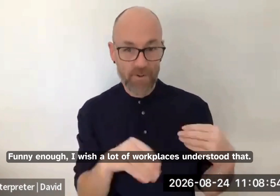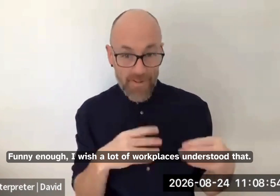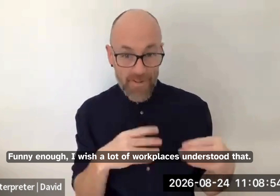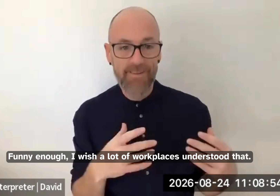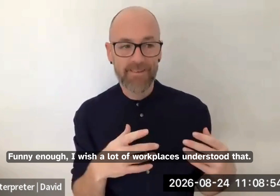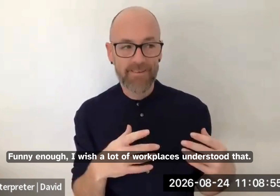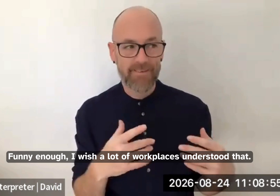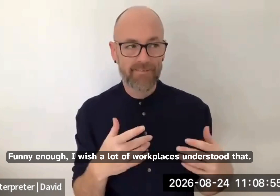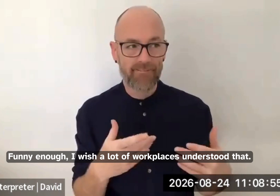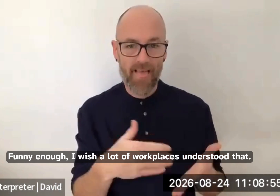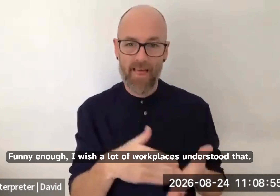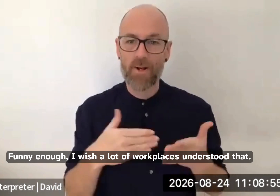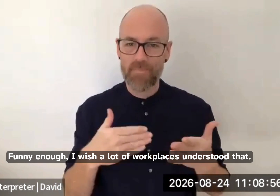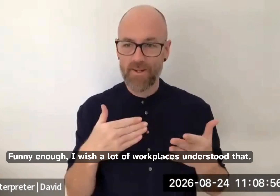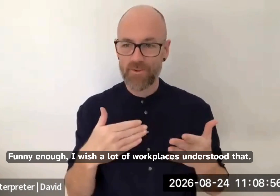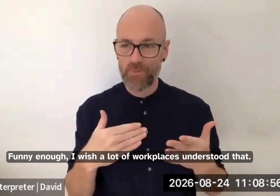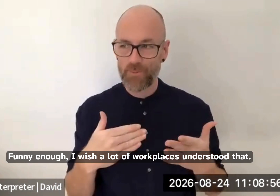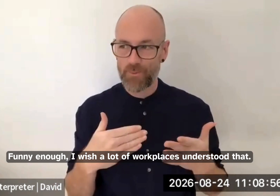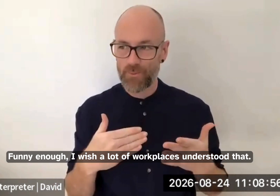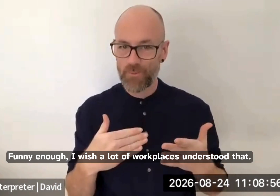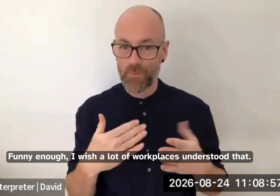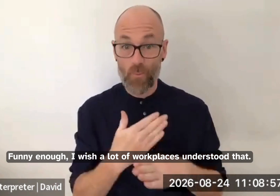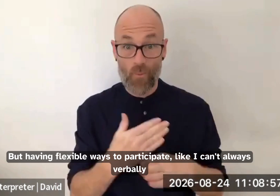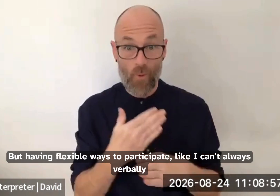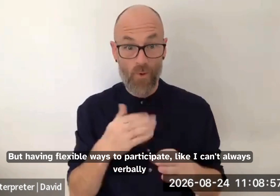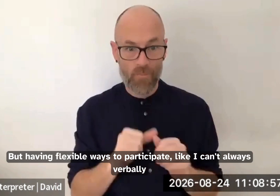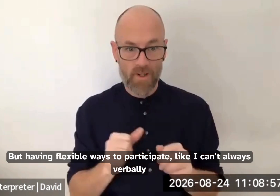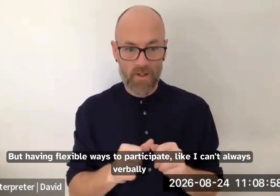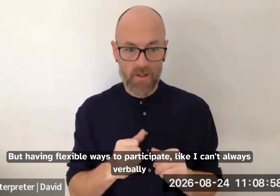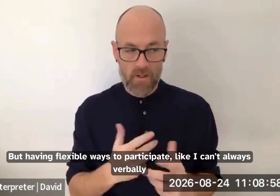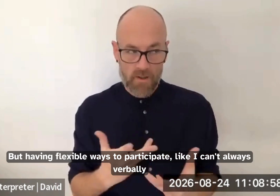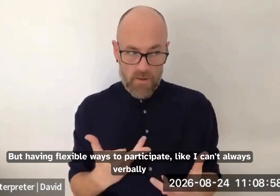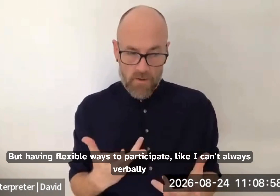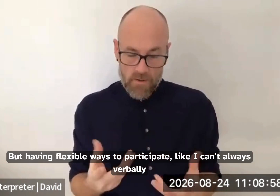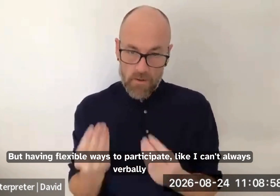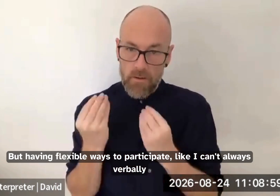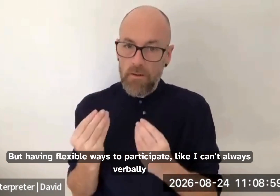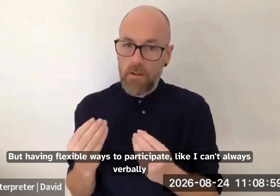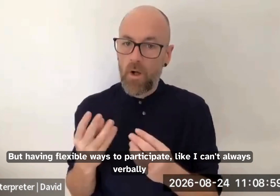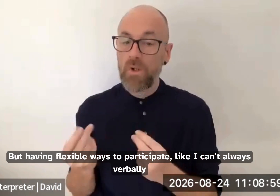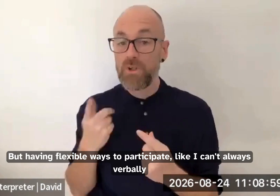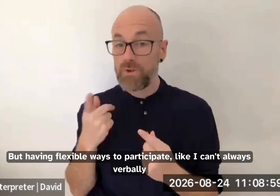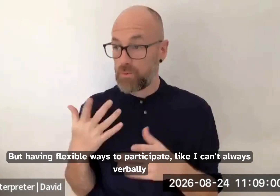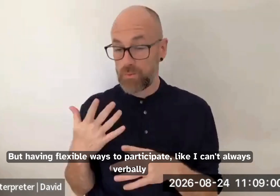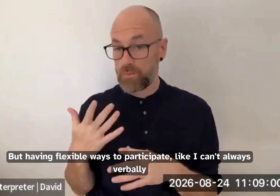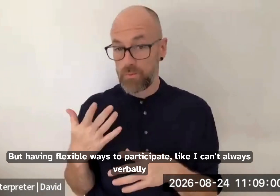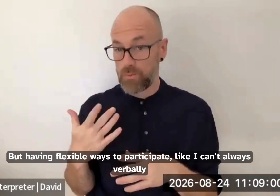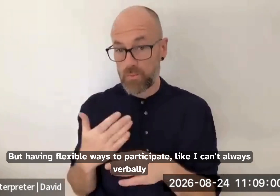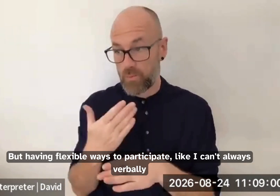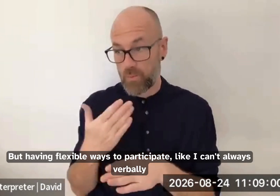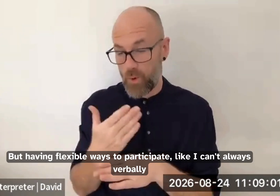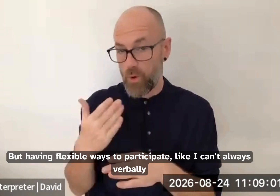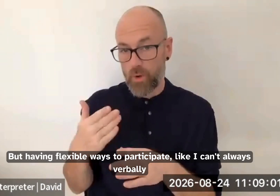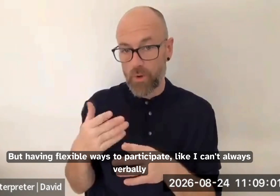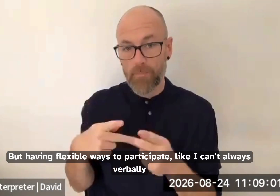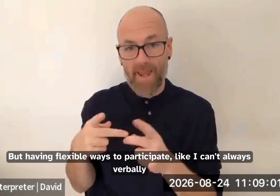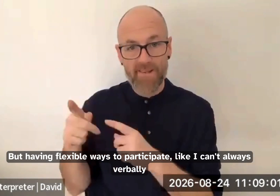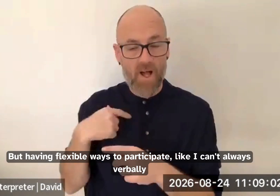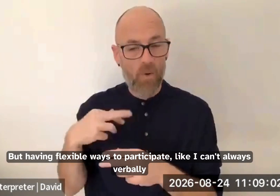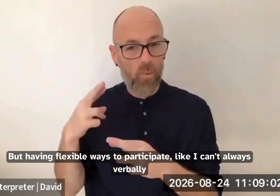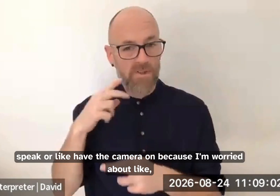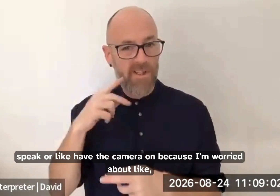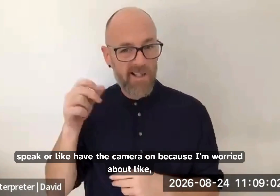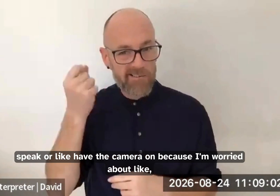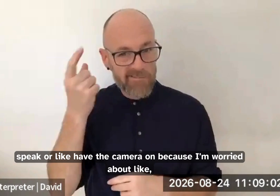funny enough. Wish a lot of workplaces understood that. But having flexible ways to participate, like I can't